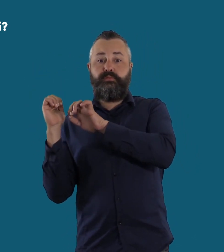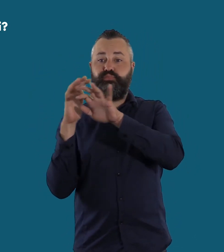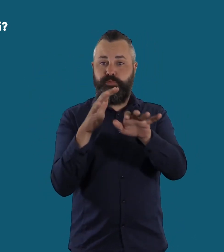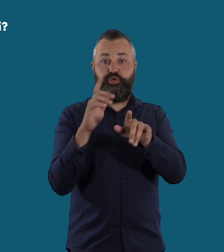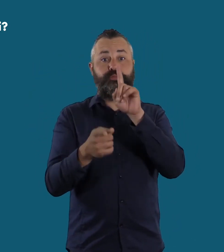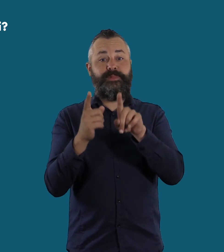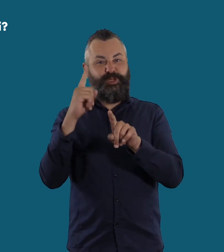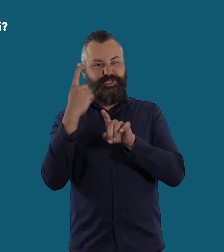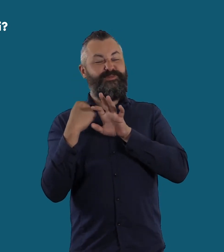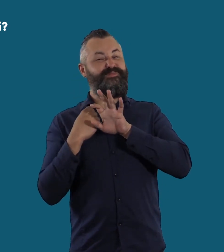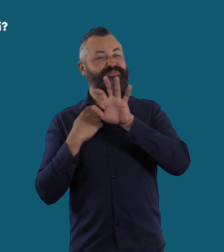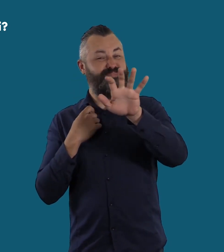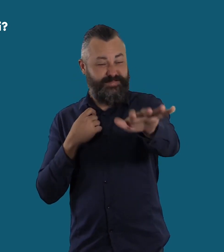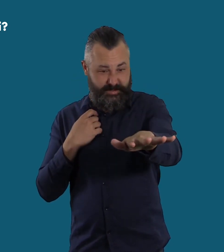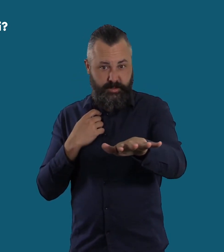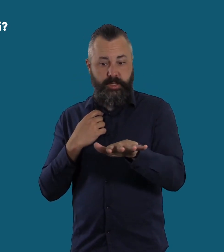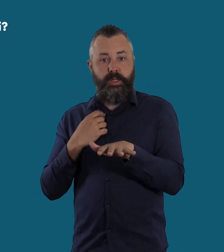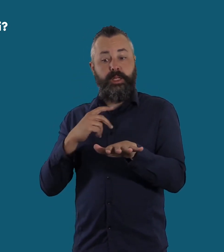The waves that follow the first one may also be bigger.